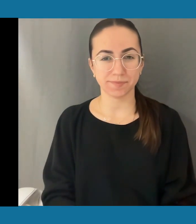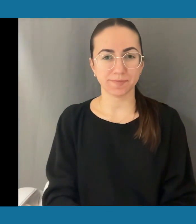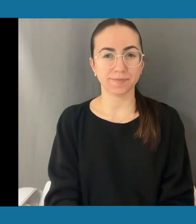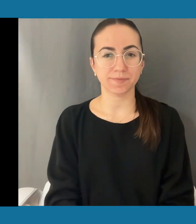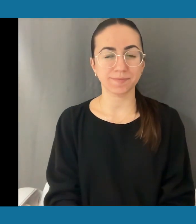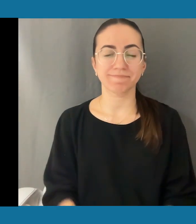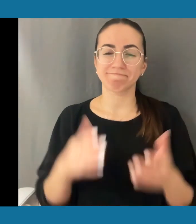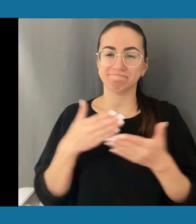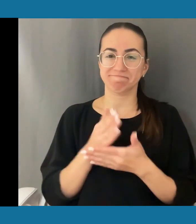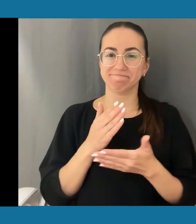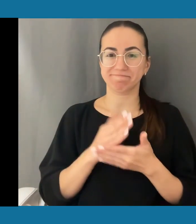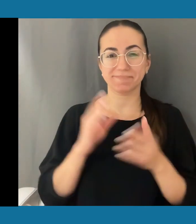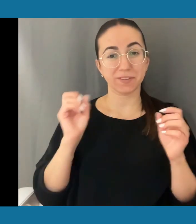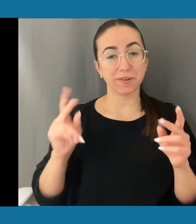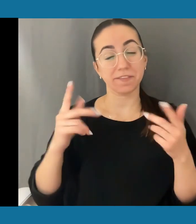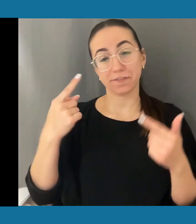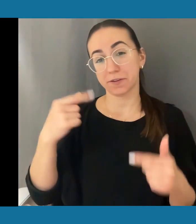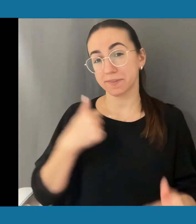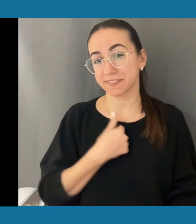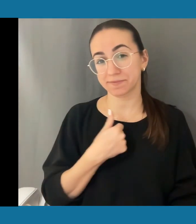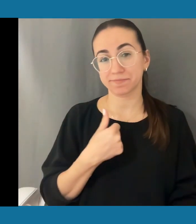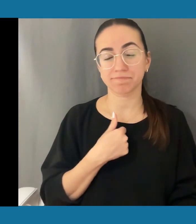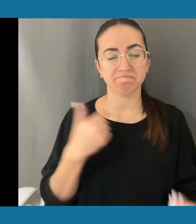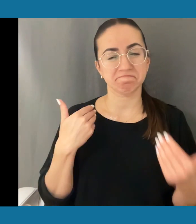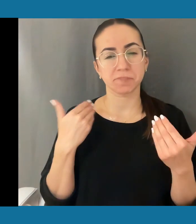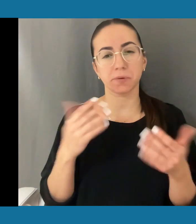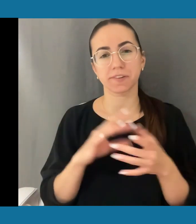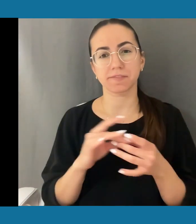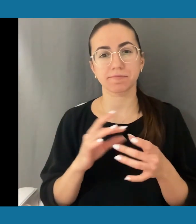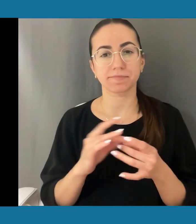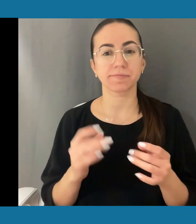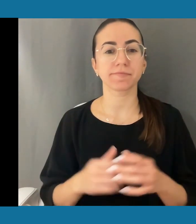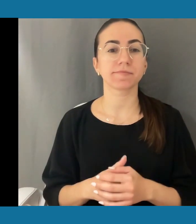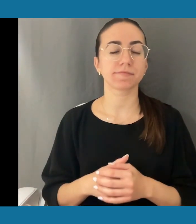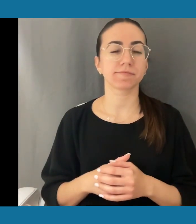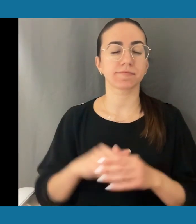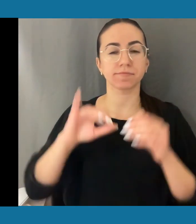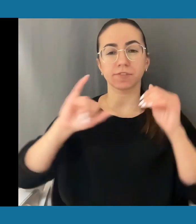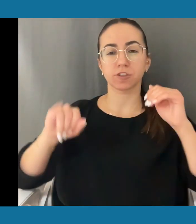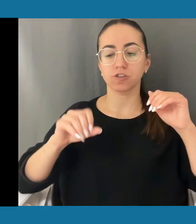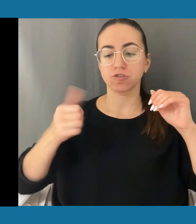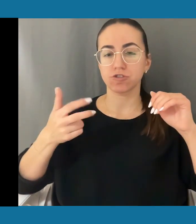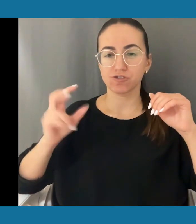All right. So for me, I'll go ahead and pipe in. This is John Finch.